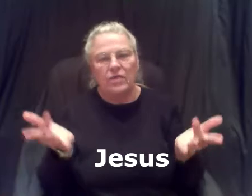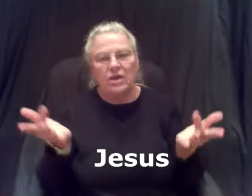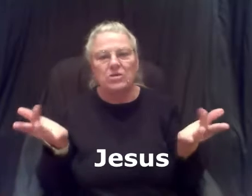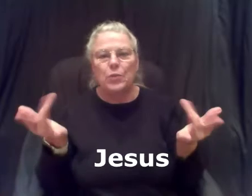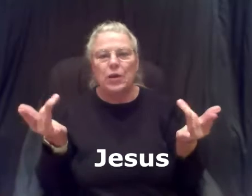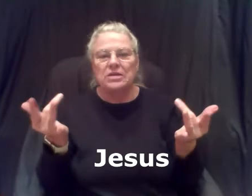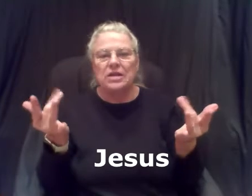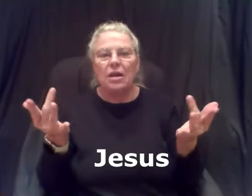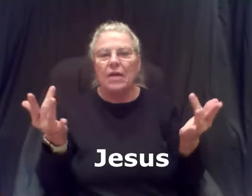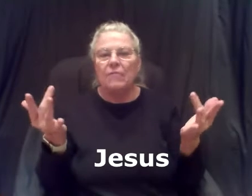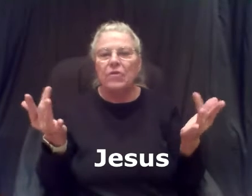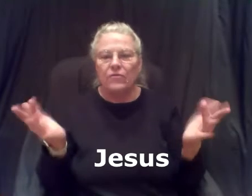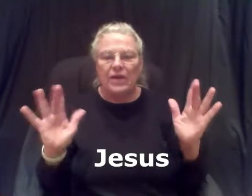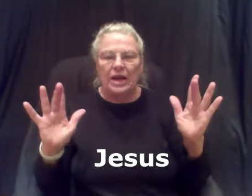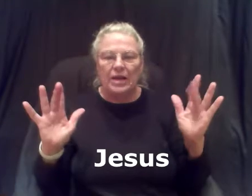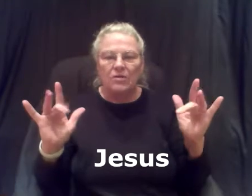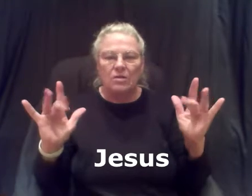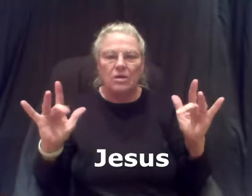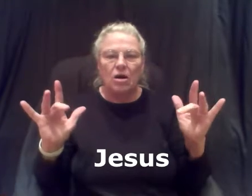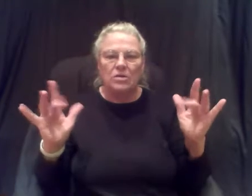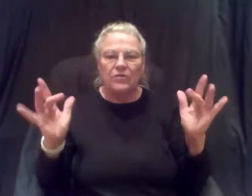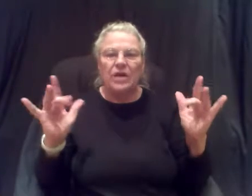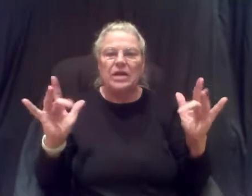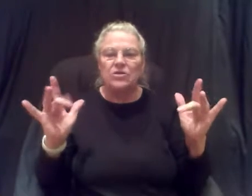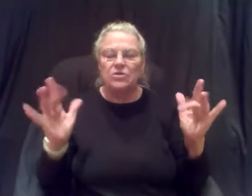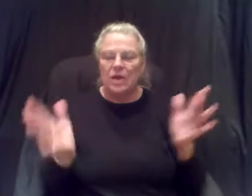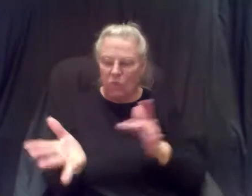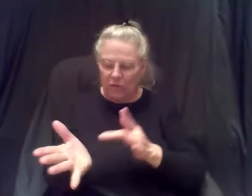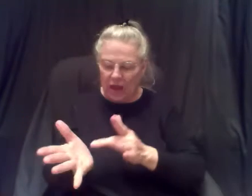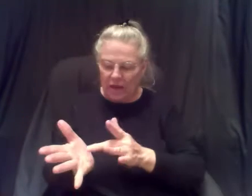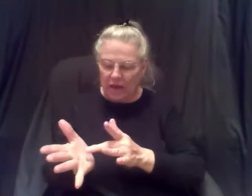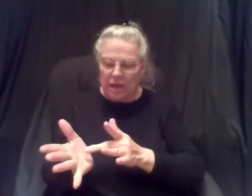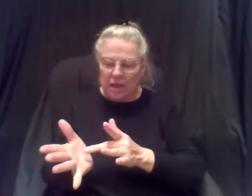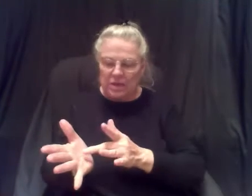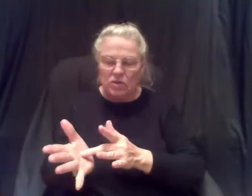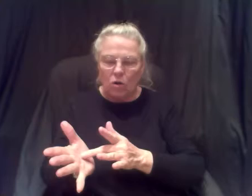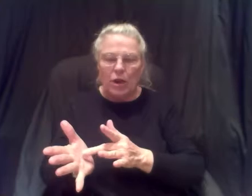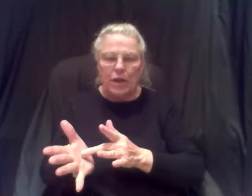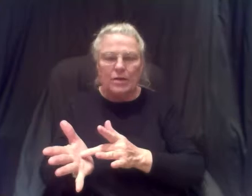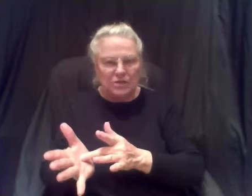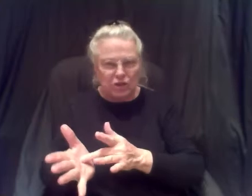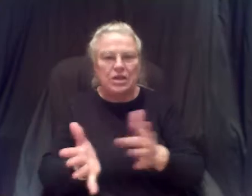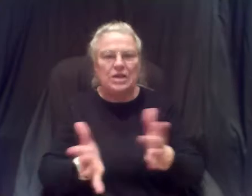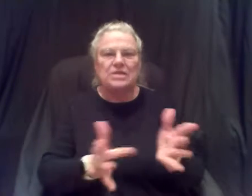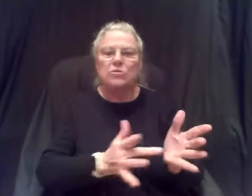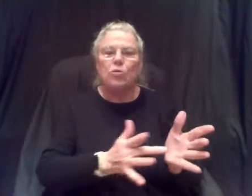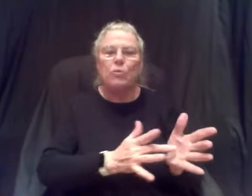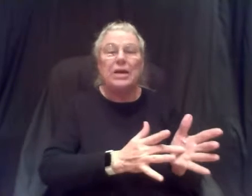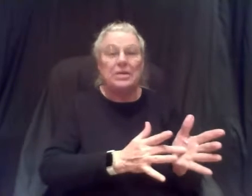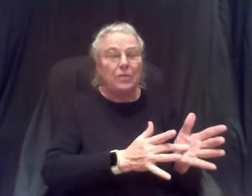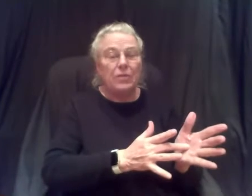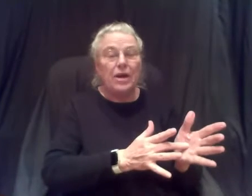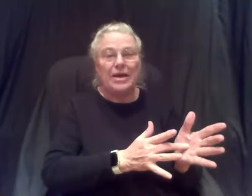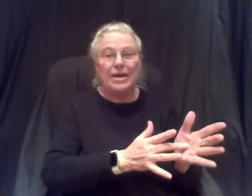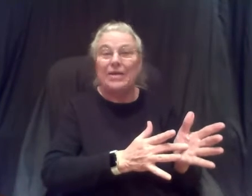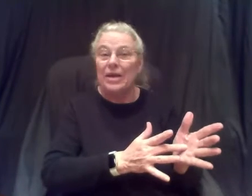fingers because a lot of your feelings are done with that. So Jesus would be something I dearly